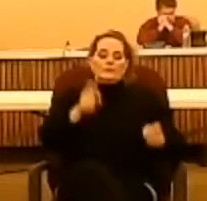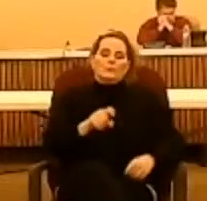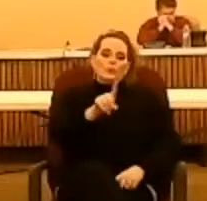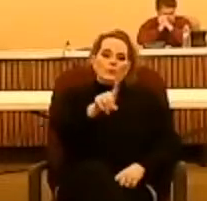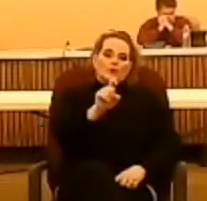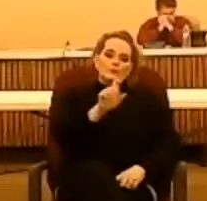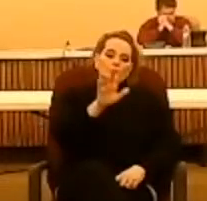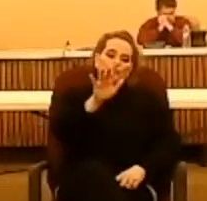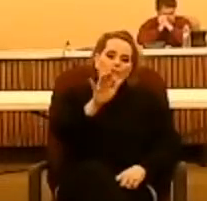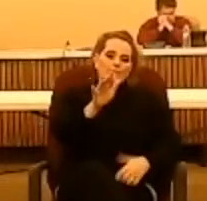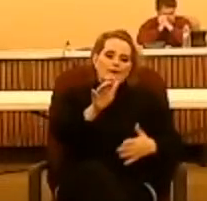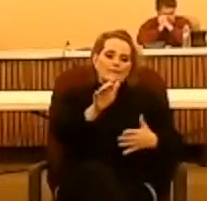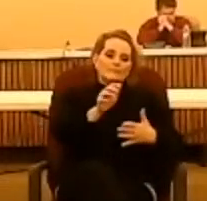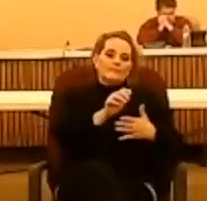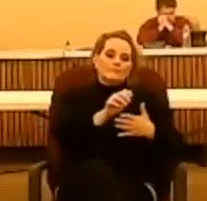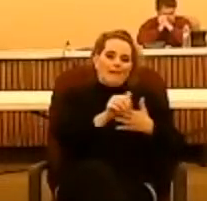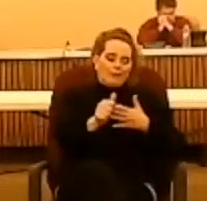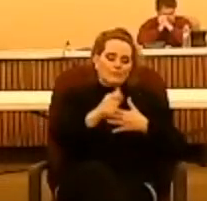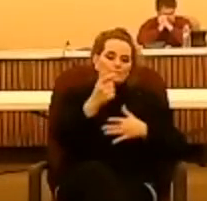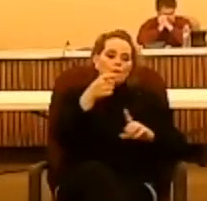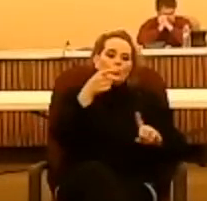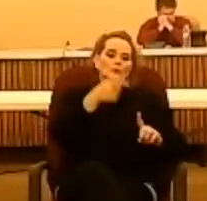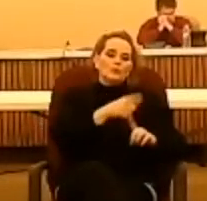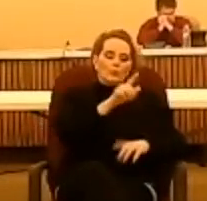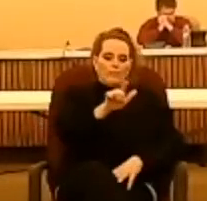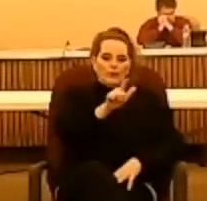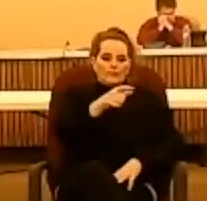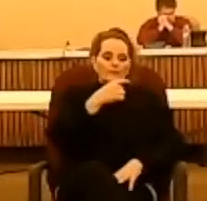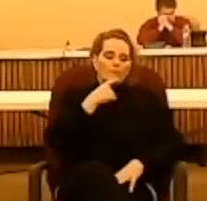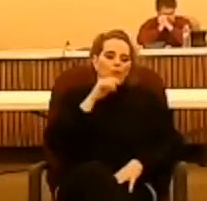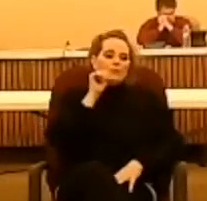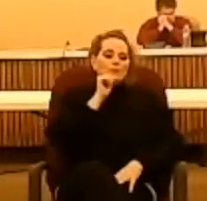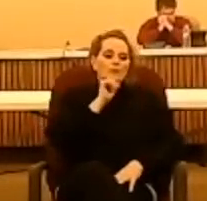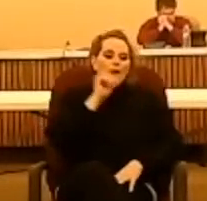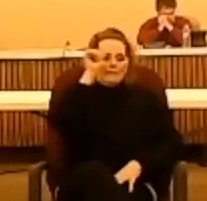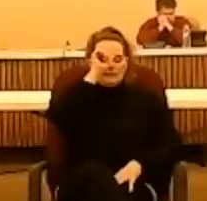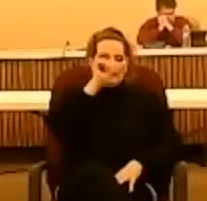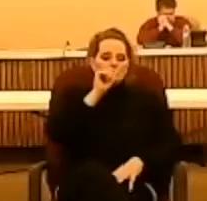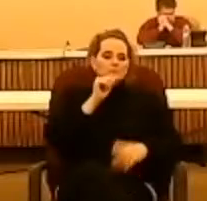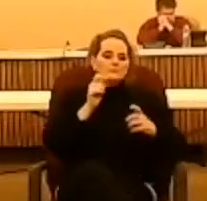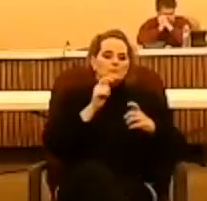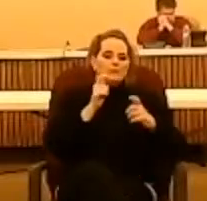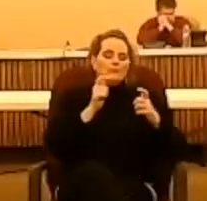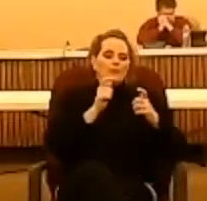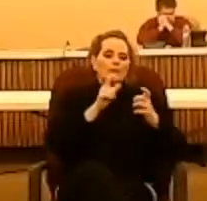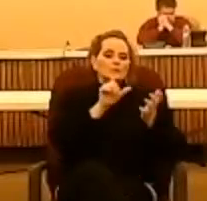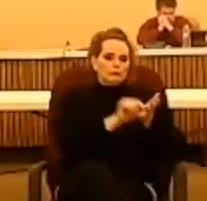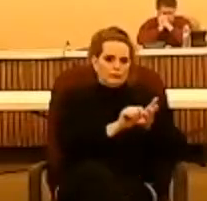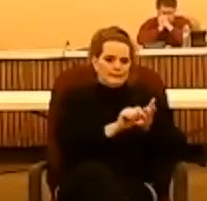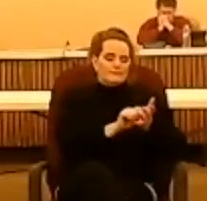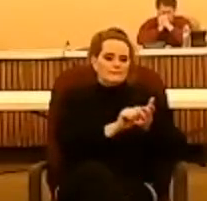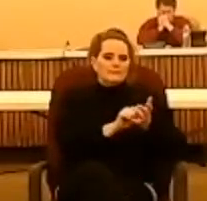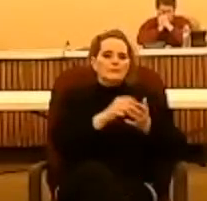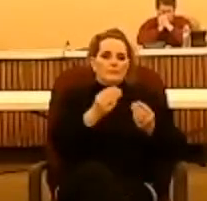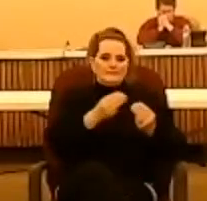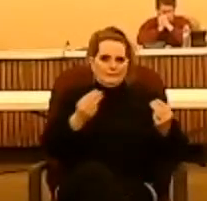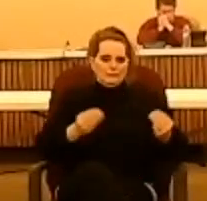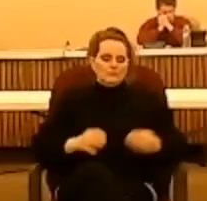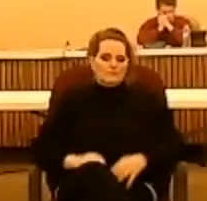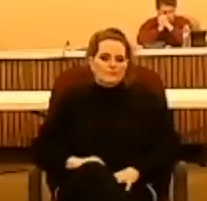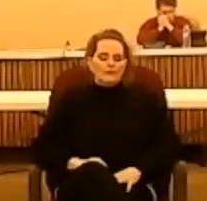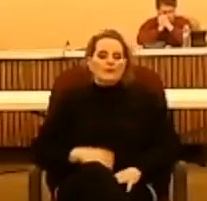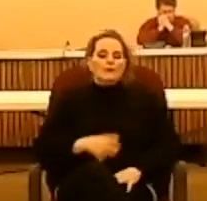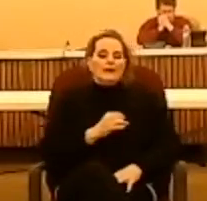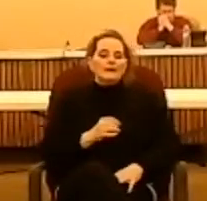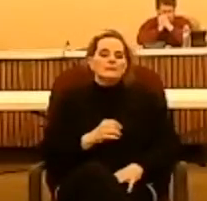$125 to the Henrietta Public Library for adult large print historic fiction material, and whereas